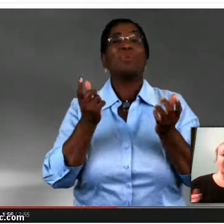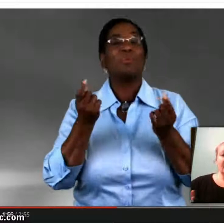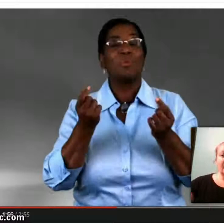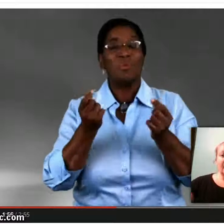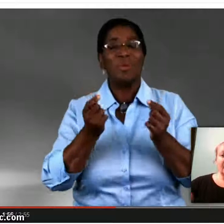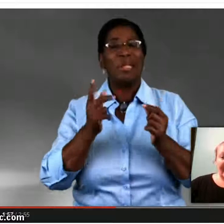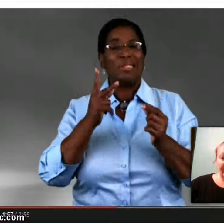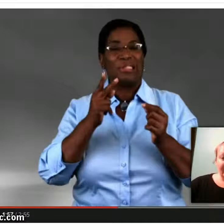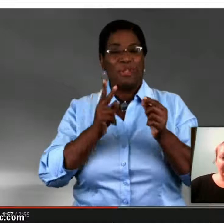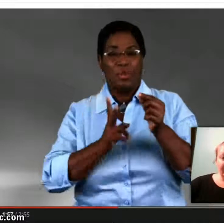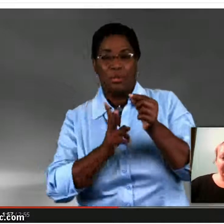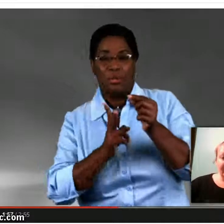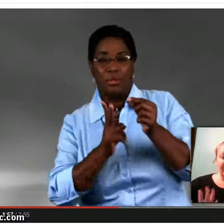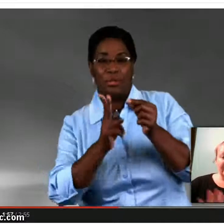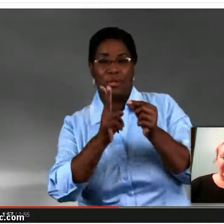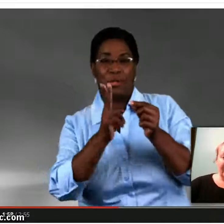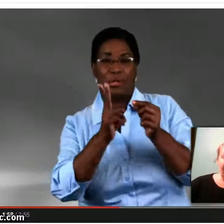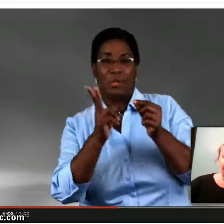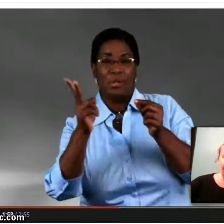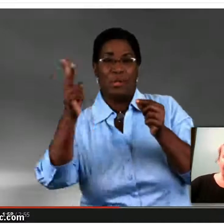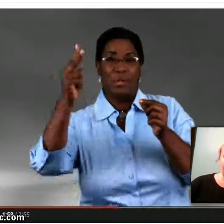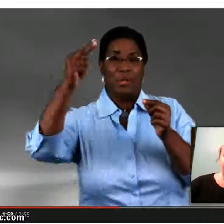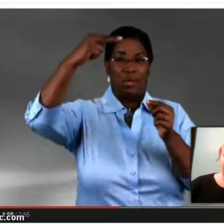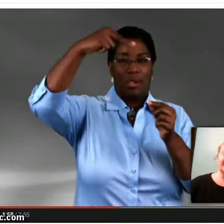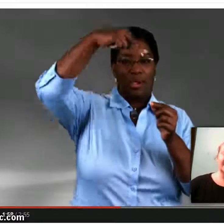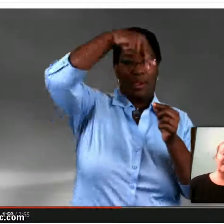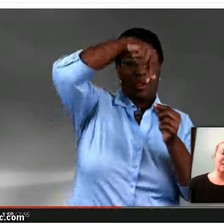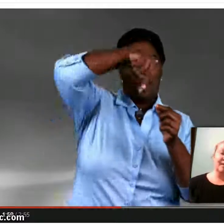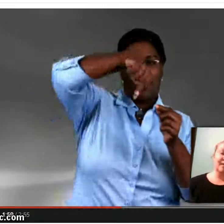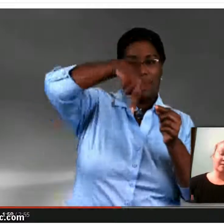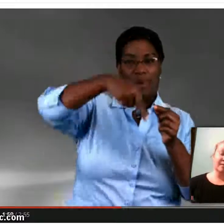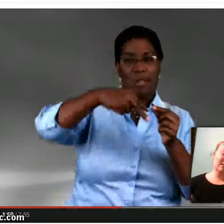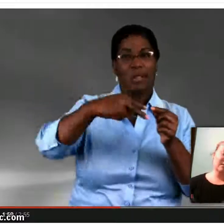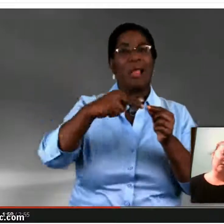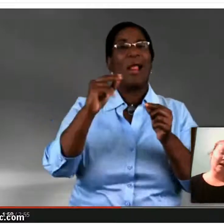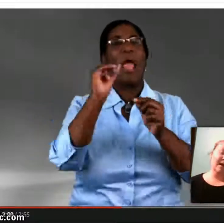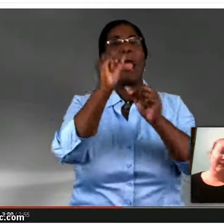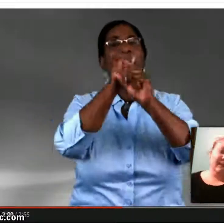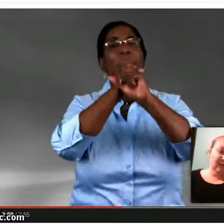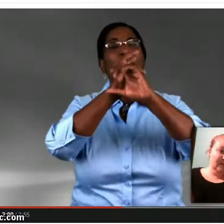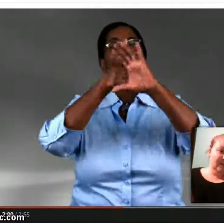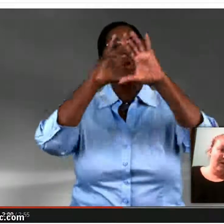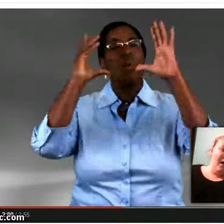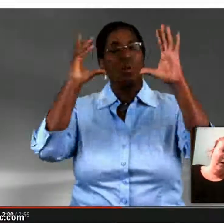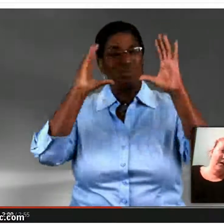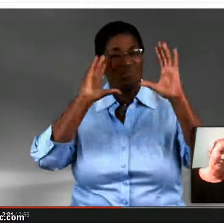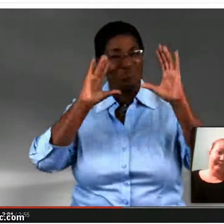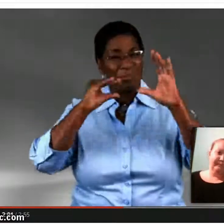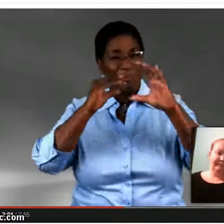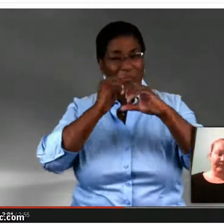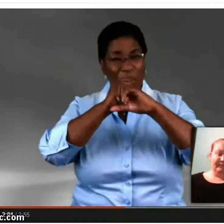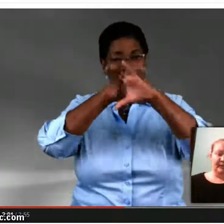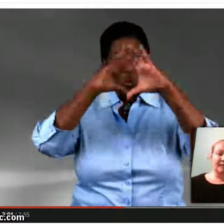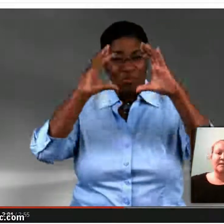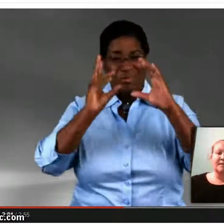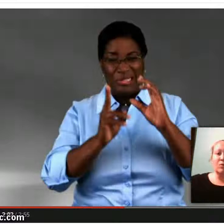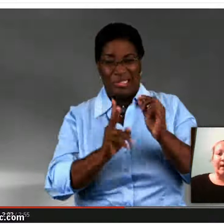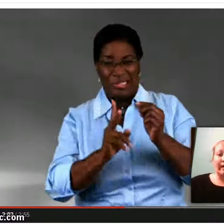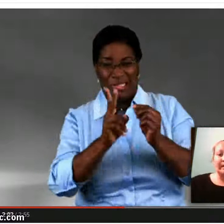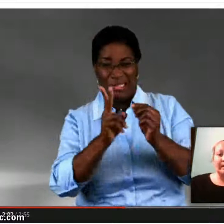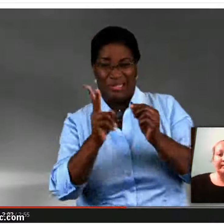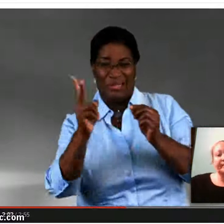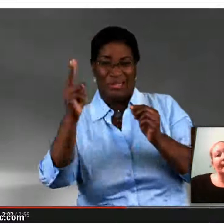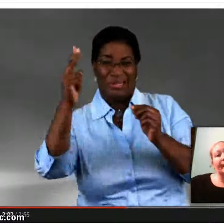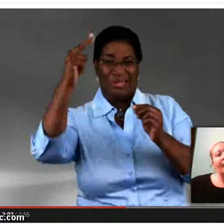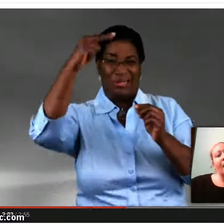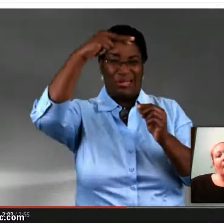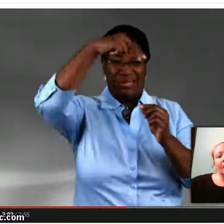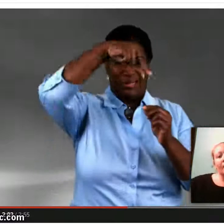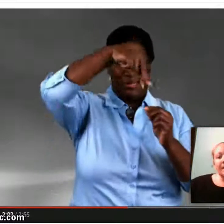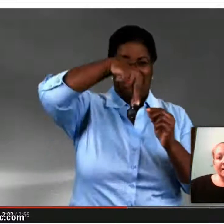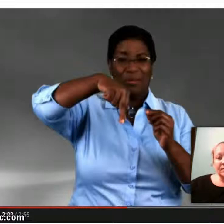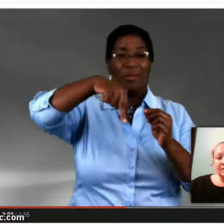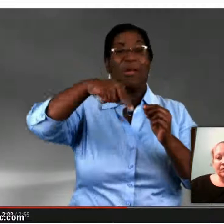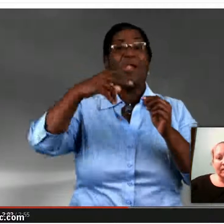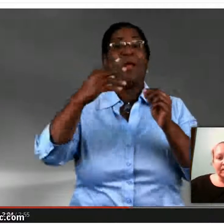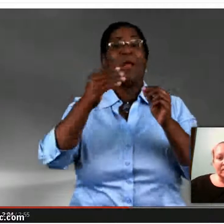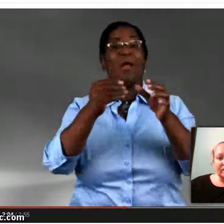then again, and then in half again. And this time so you kind of have like a small square. Next, what you want to